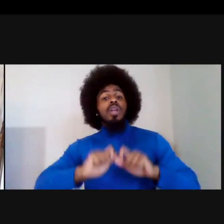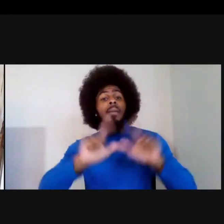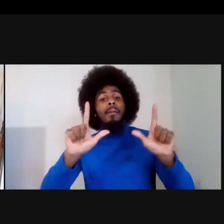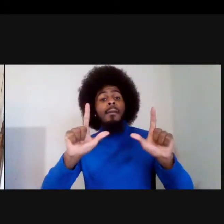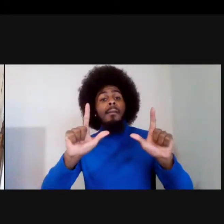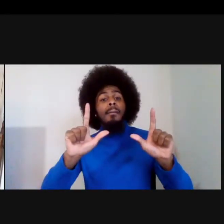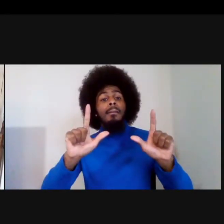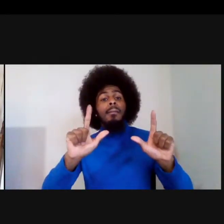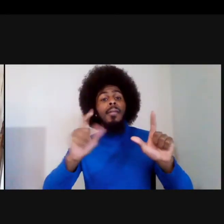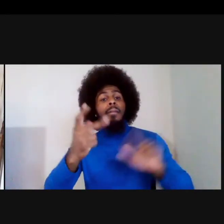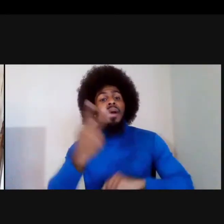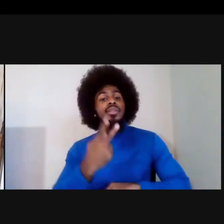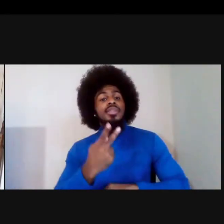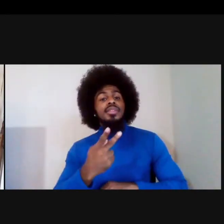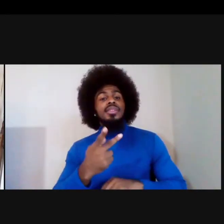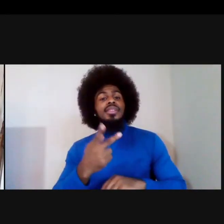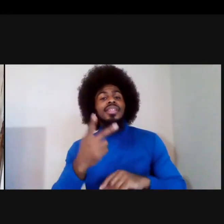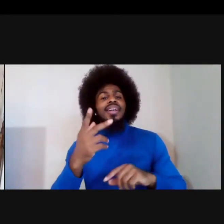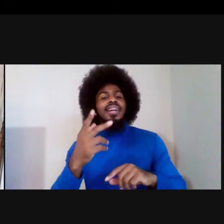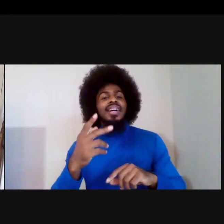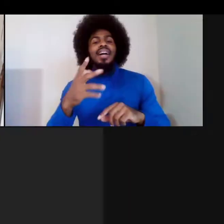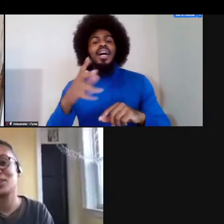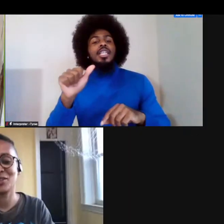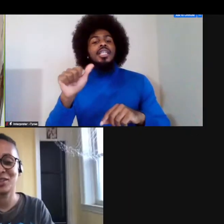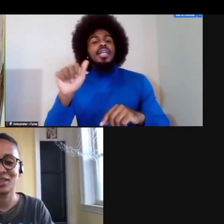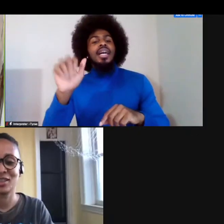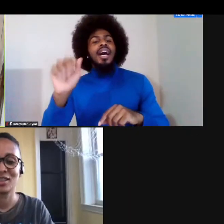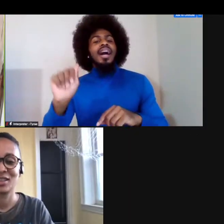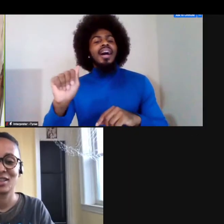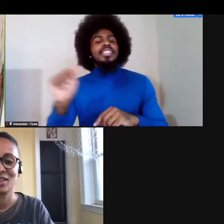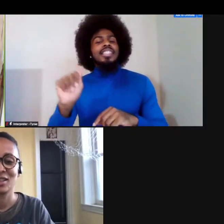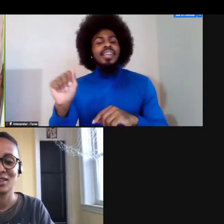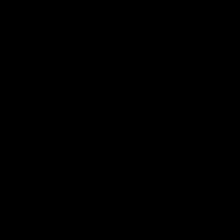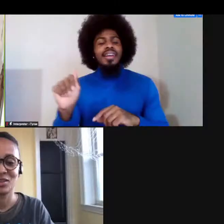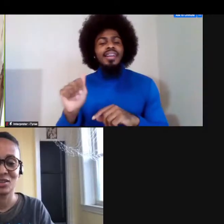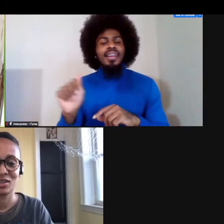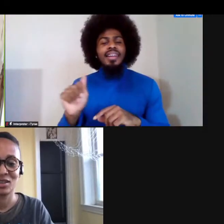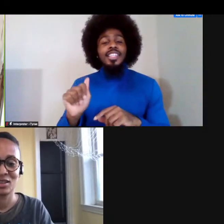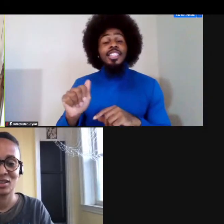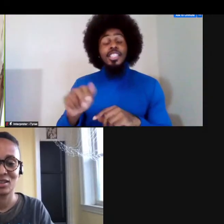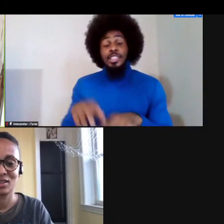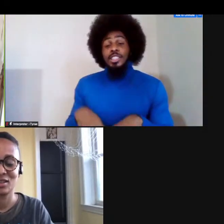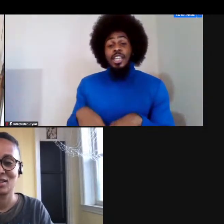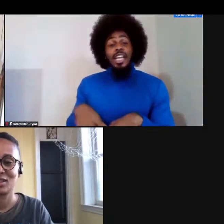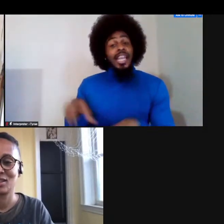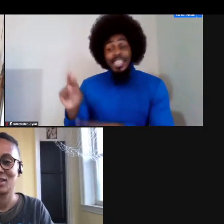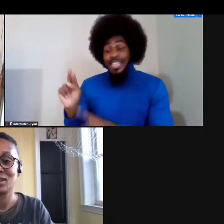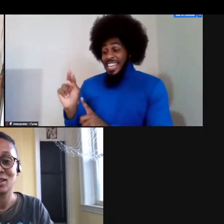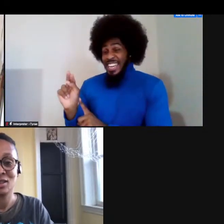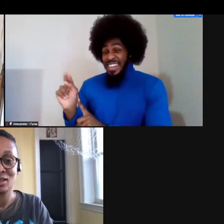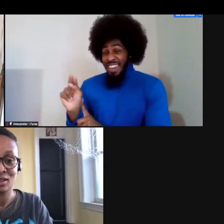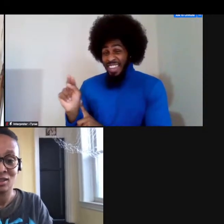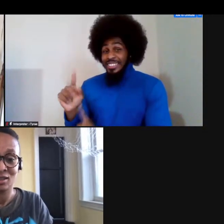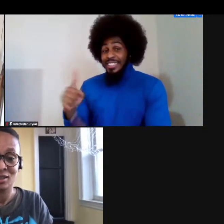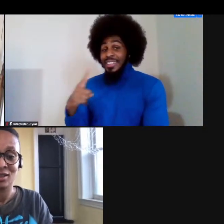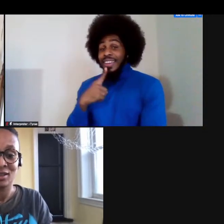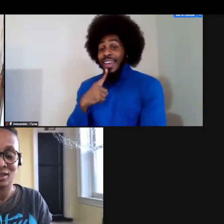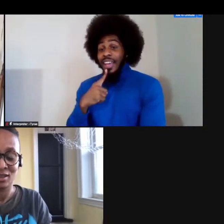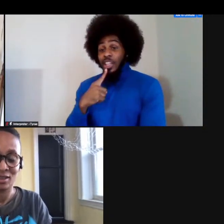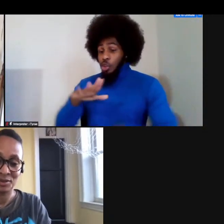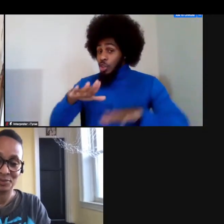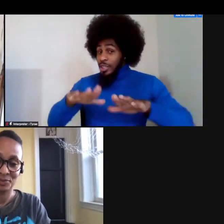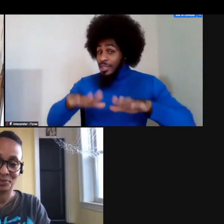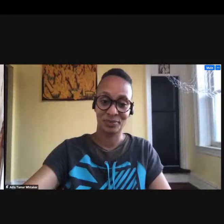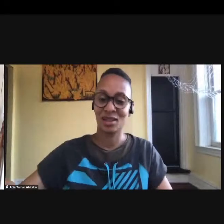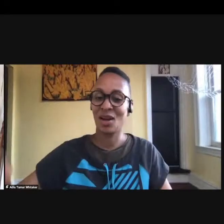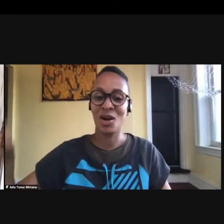the children, Adia. Forgot it. Nija said the children give you hope. Where are they